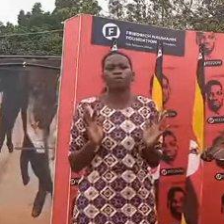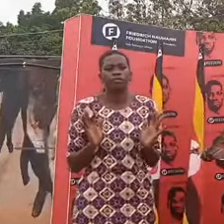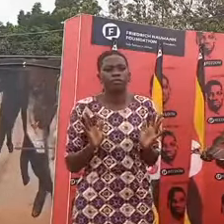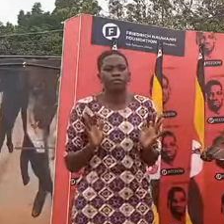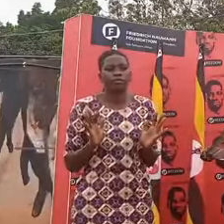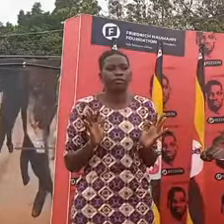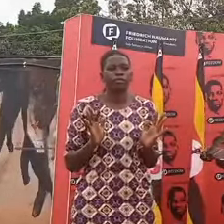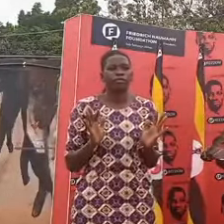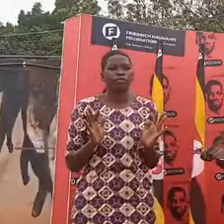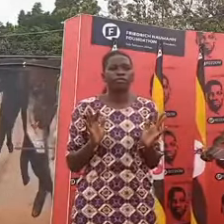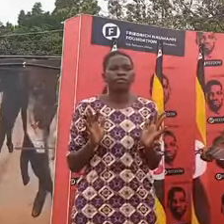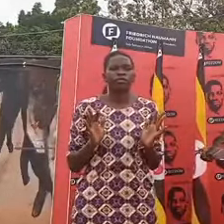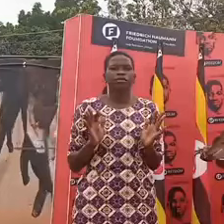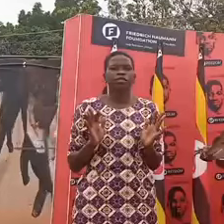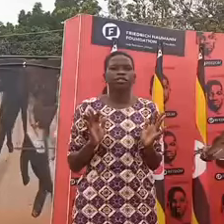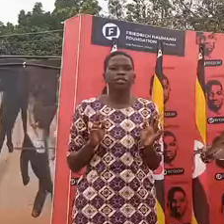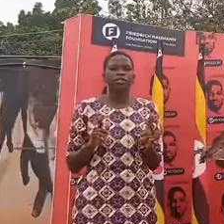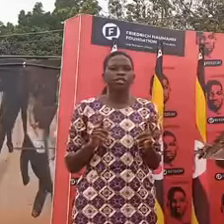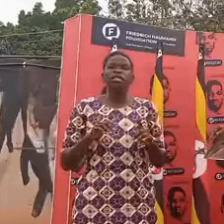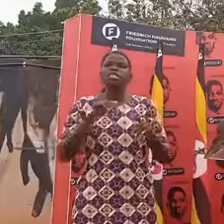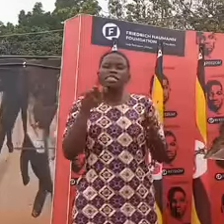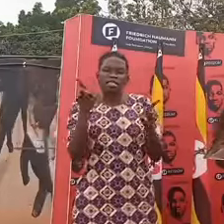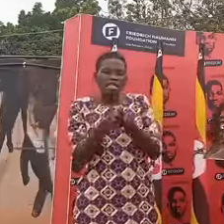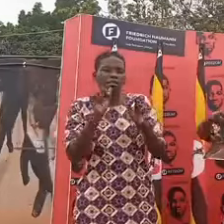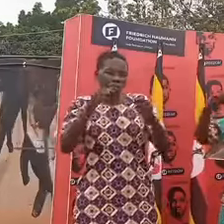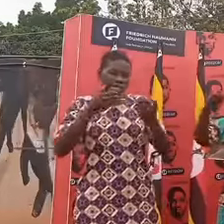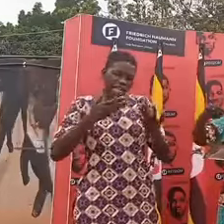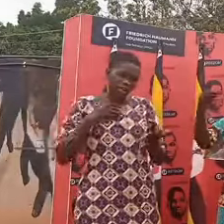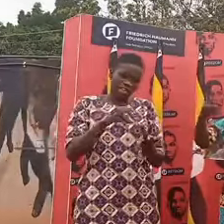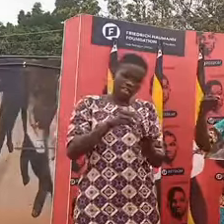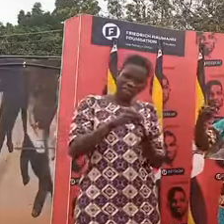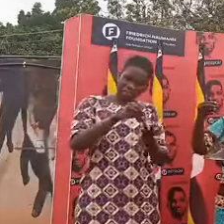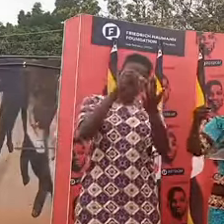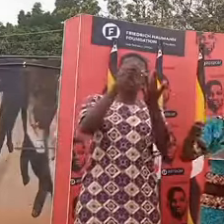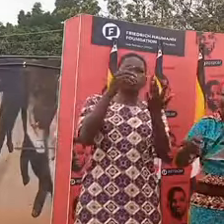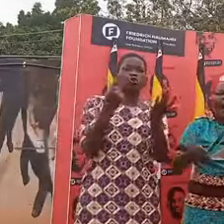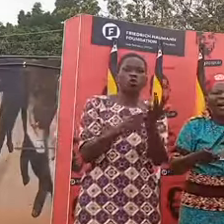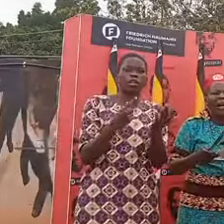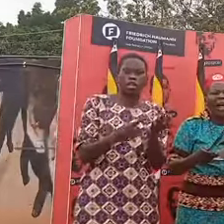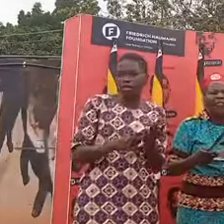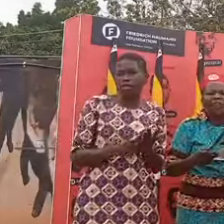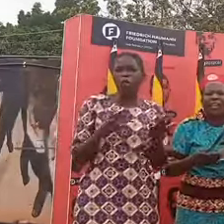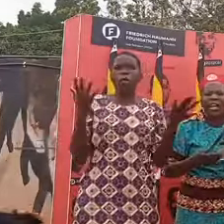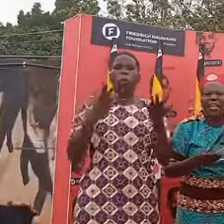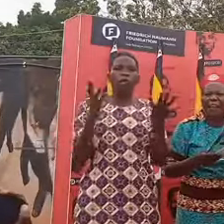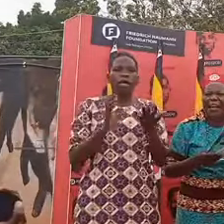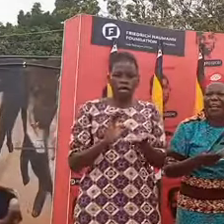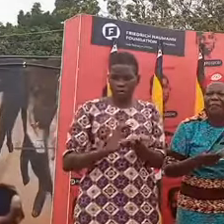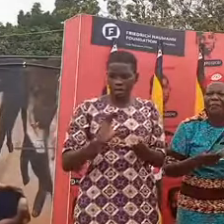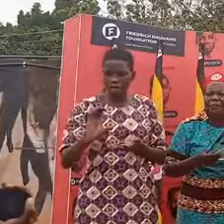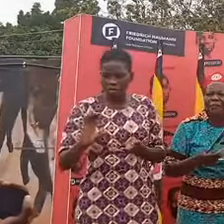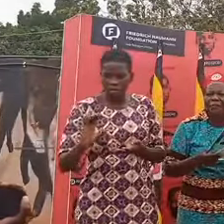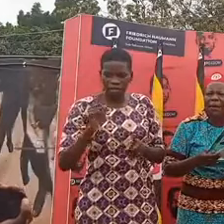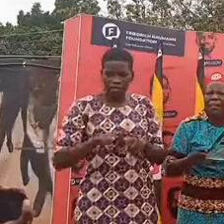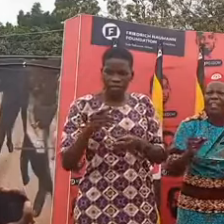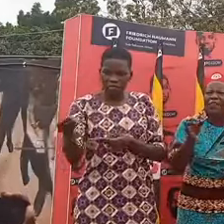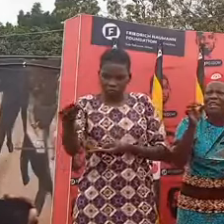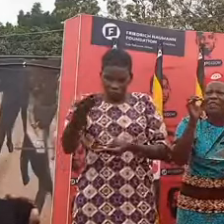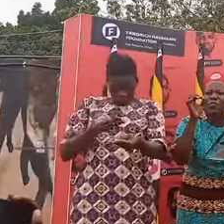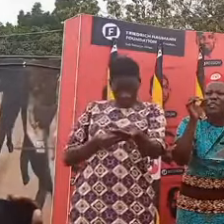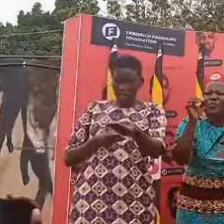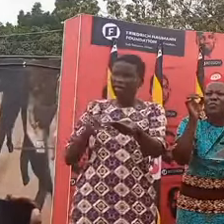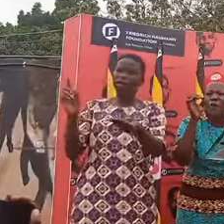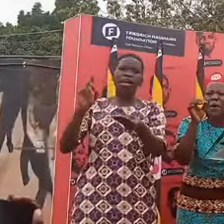Not an exclusive Uganda. Not a transactional Uganda, cash on delivery, but a